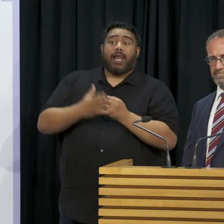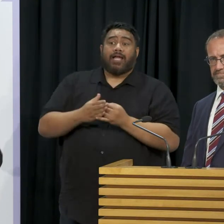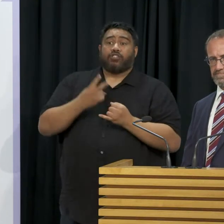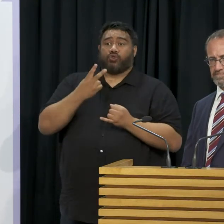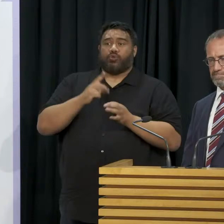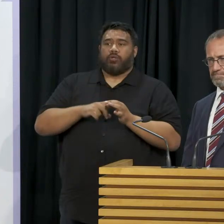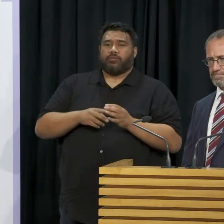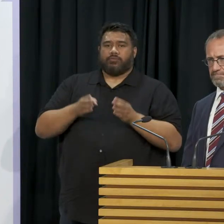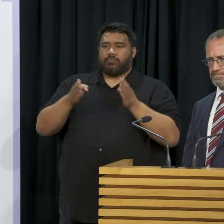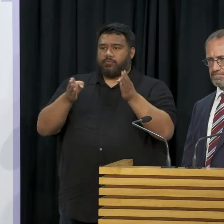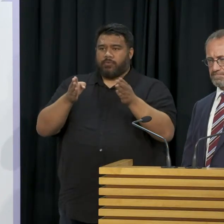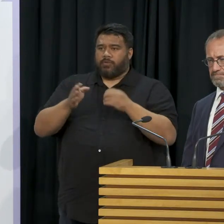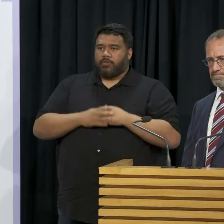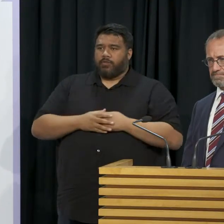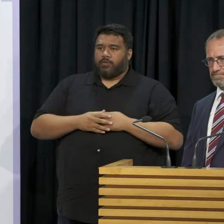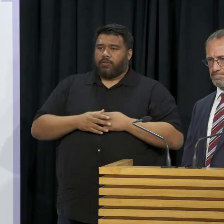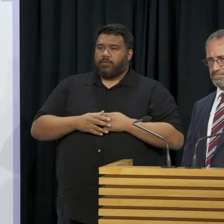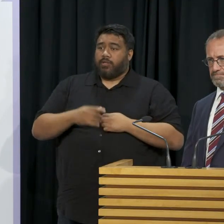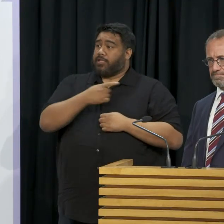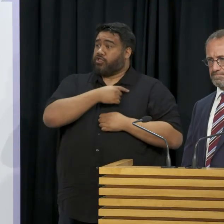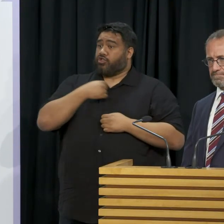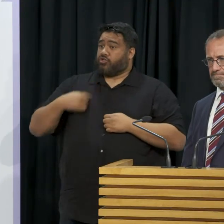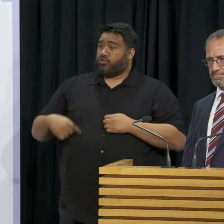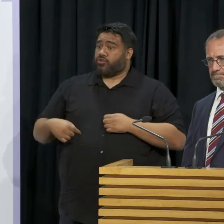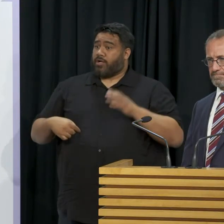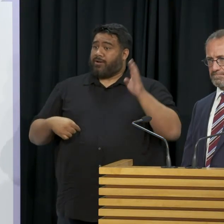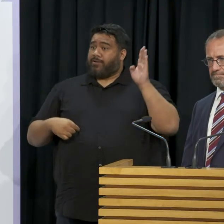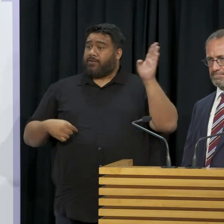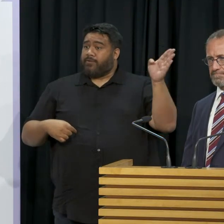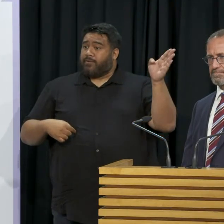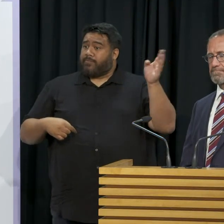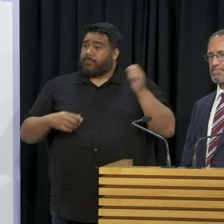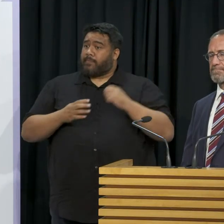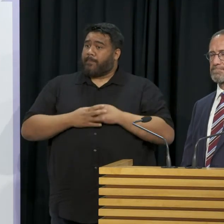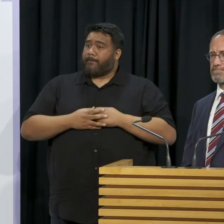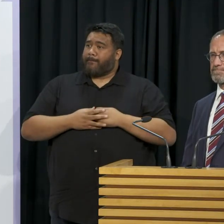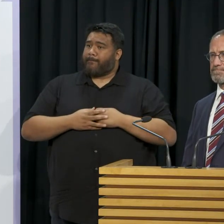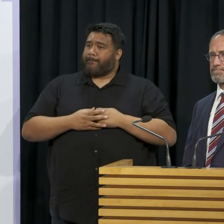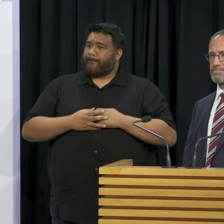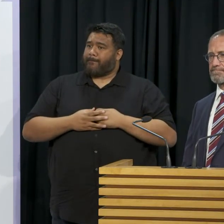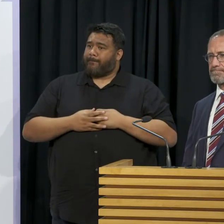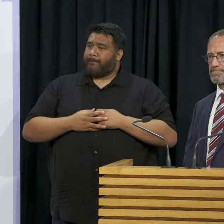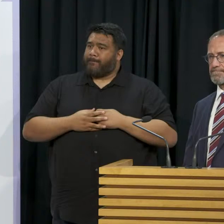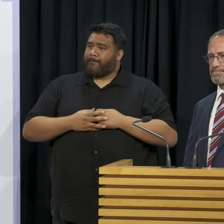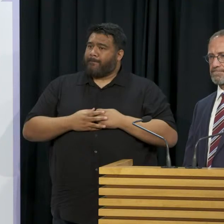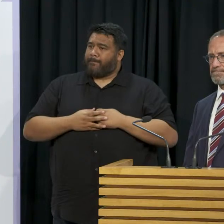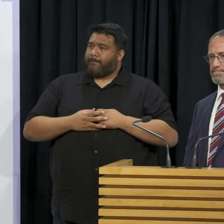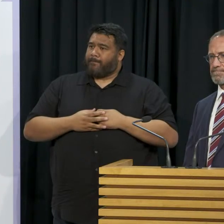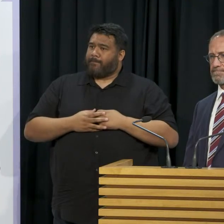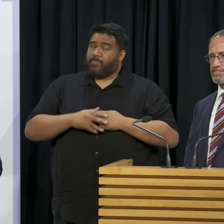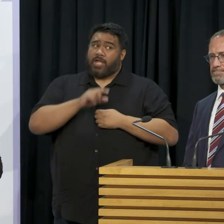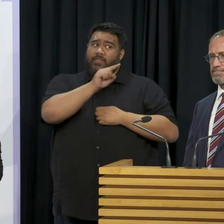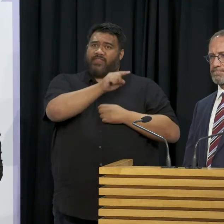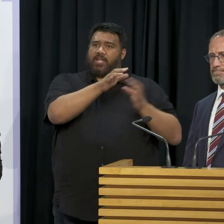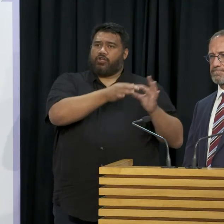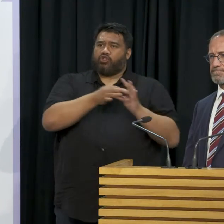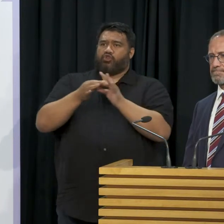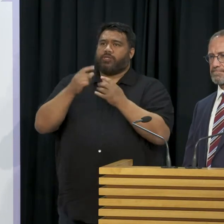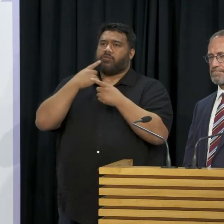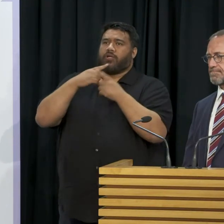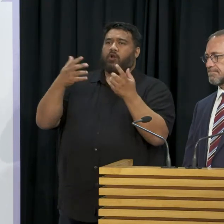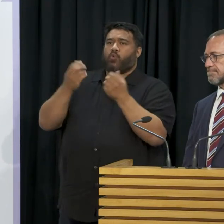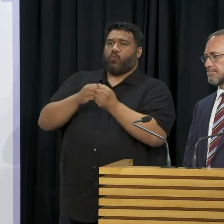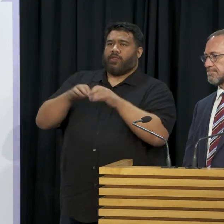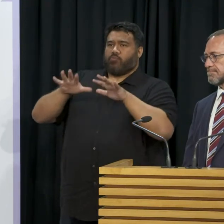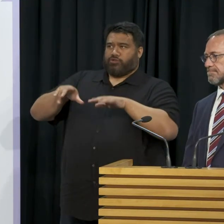Do you agree that China's now an ongoing non-compliance of the joint declaration which governs what Hong Kong is, and what can be done about